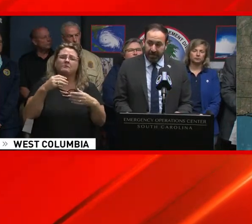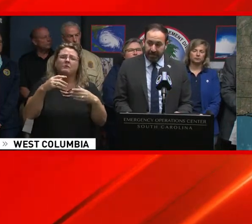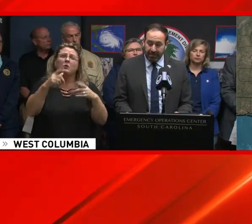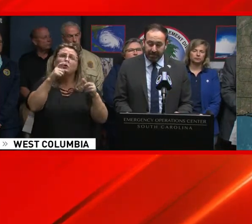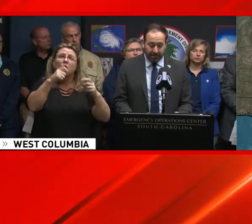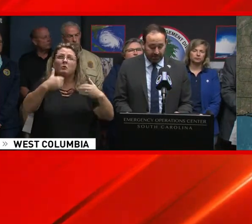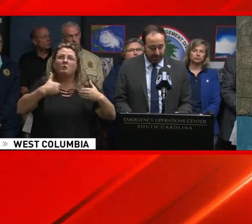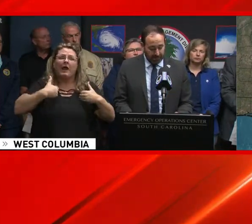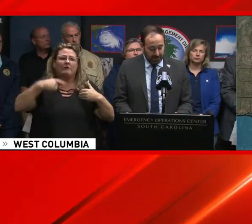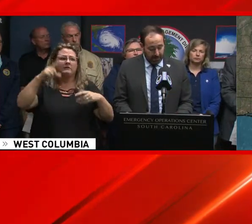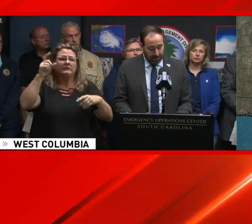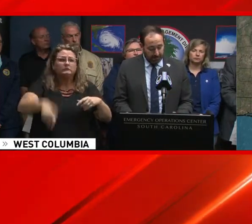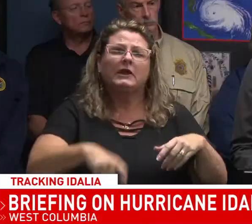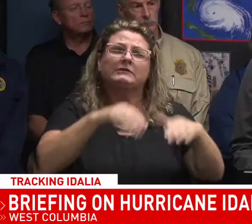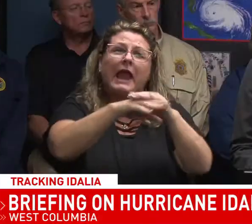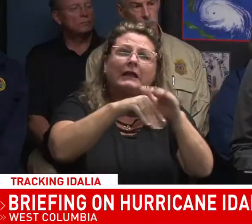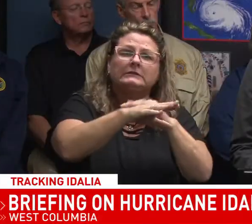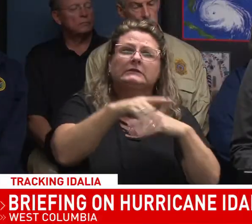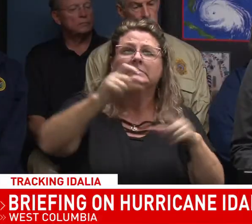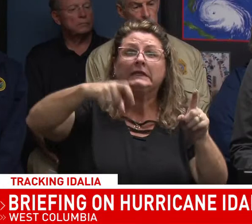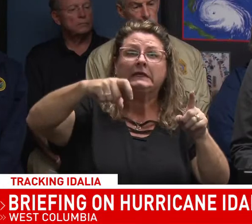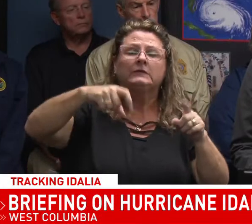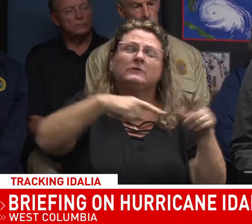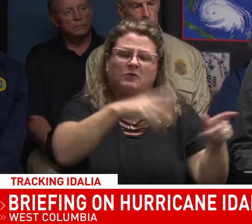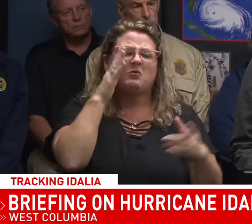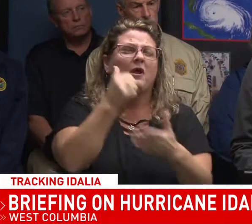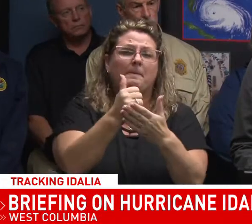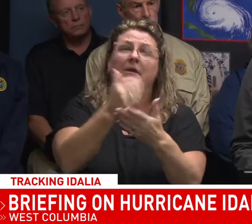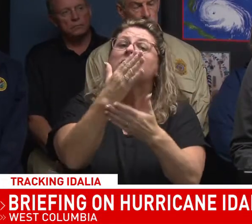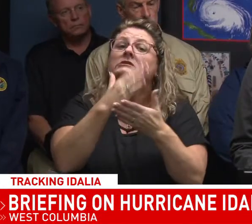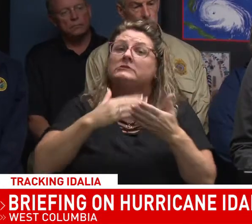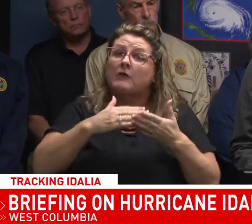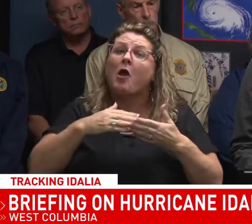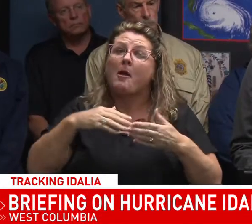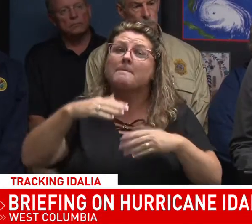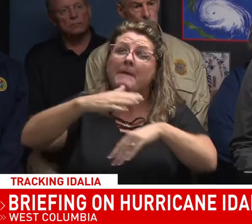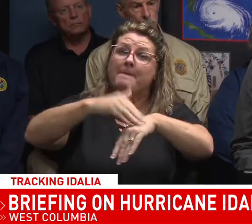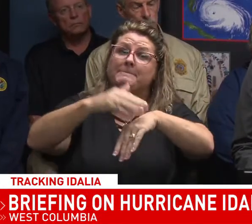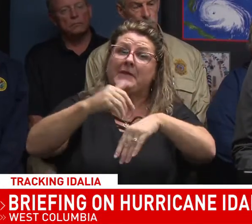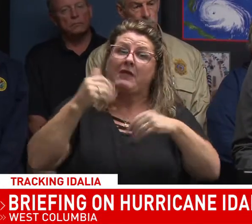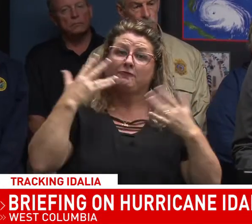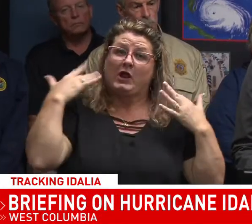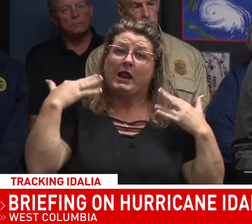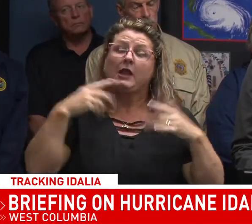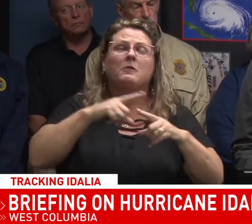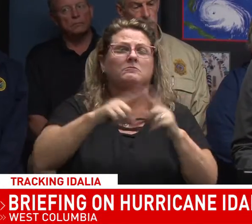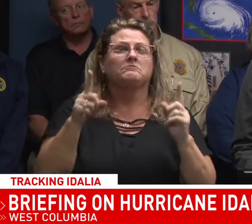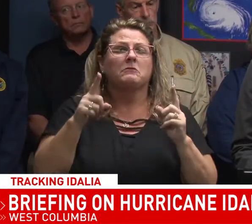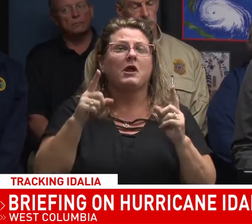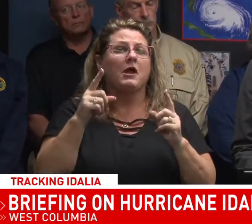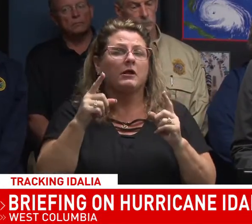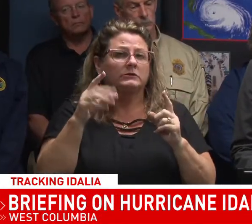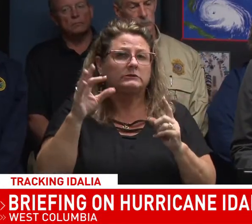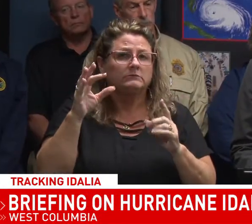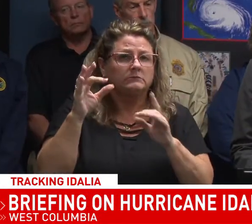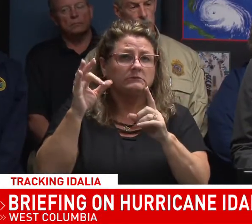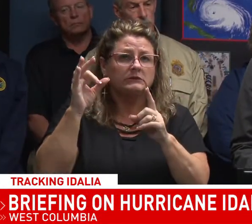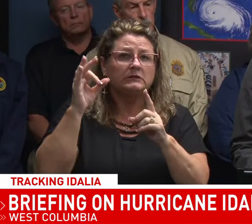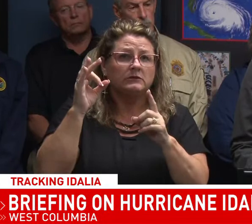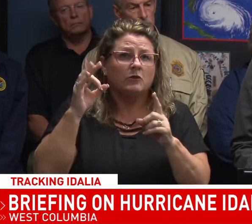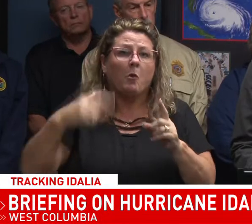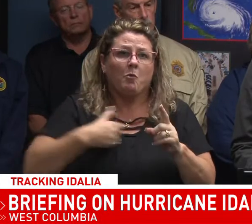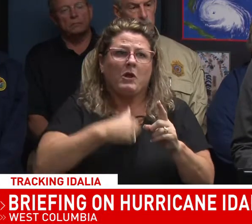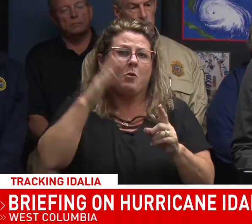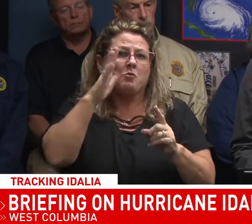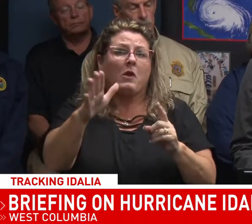functional and access needs. Some shelters are pet friendly, but staff at all shelters will be prepared to assist residents in